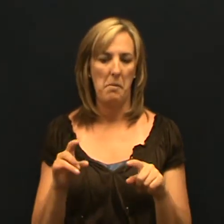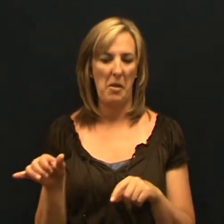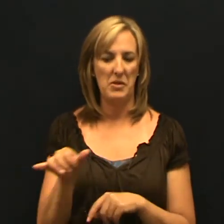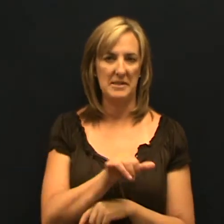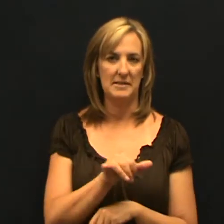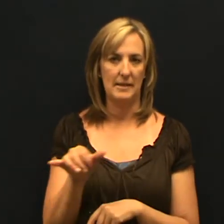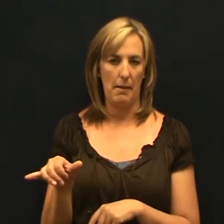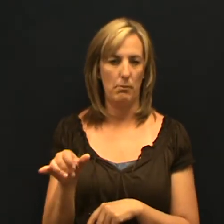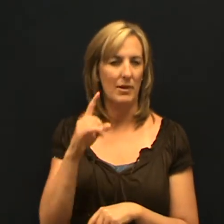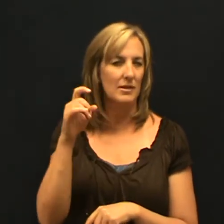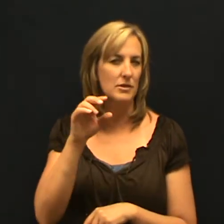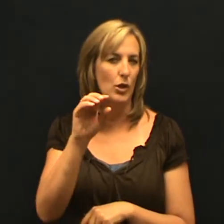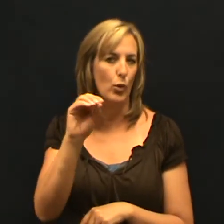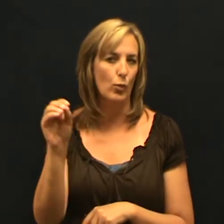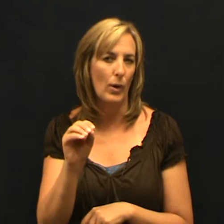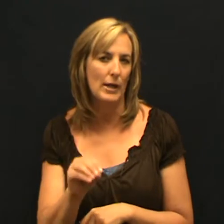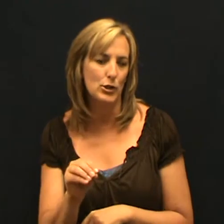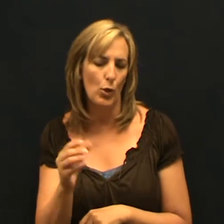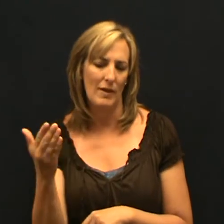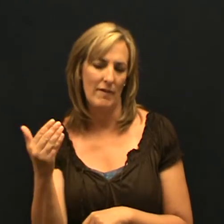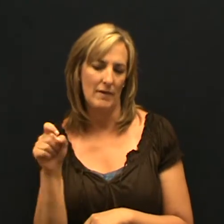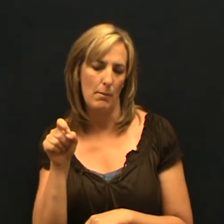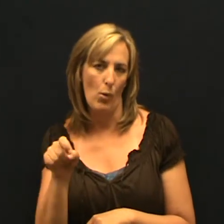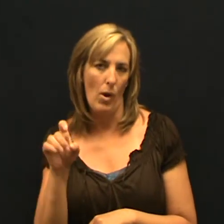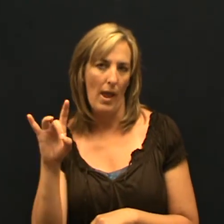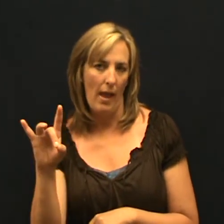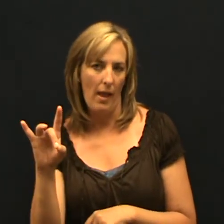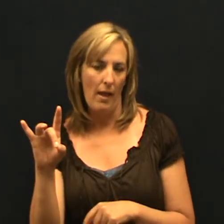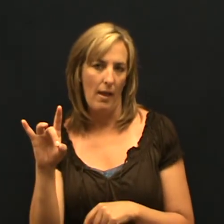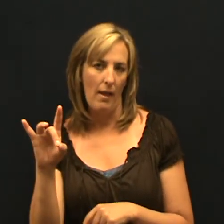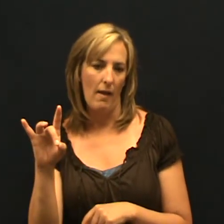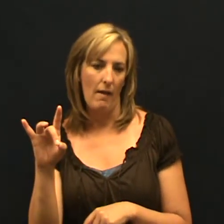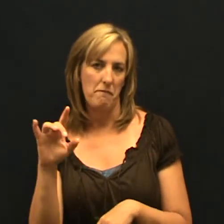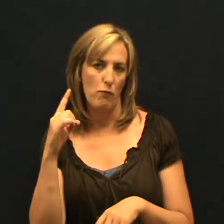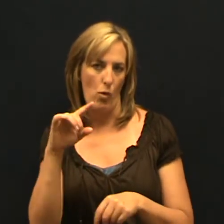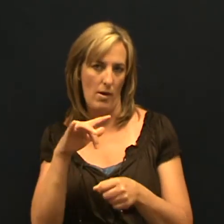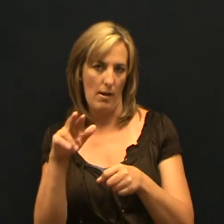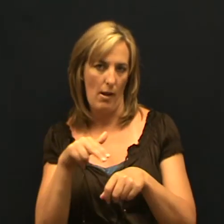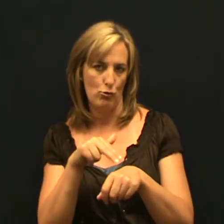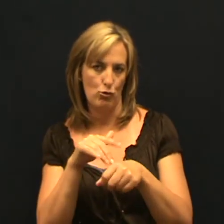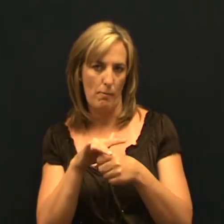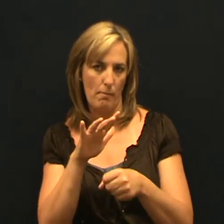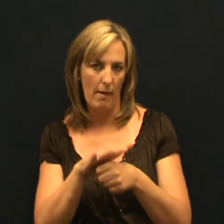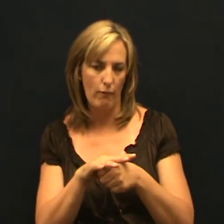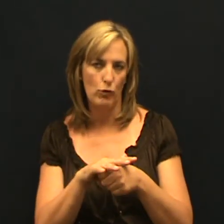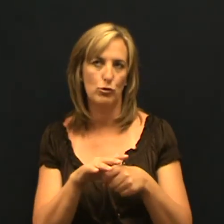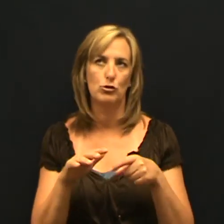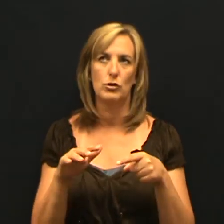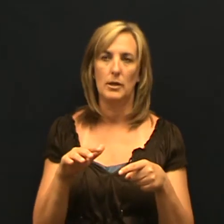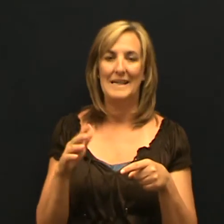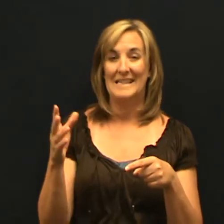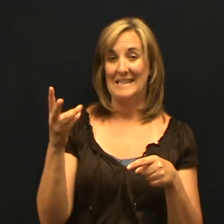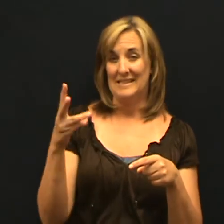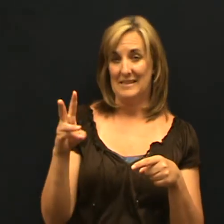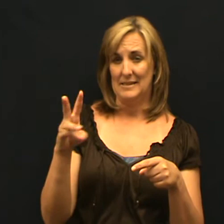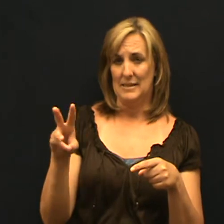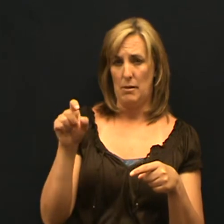of 15.8 for National Beverage and a 16.0 price